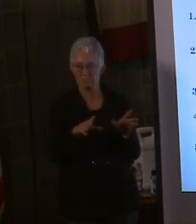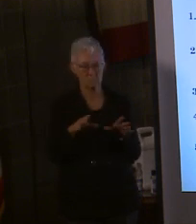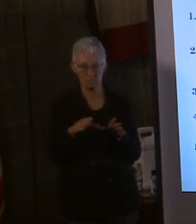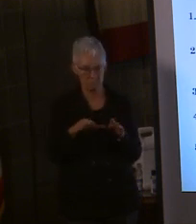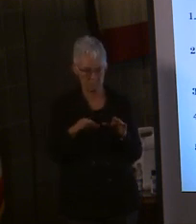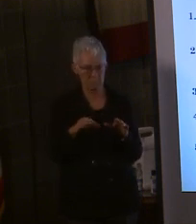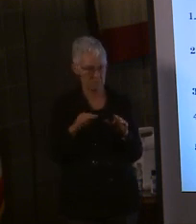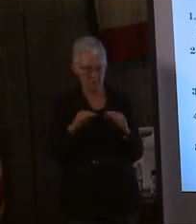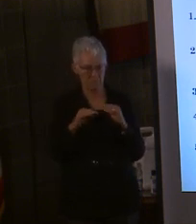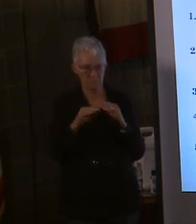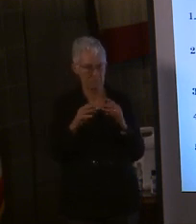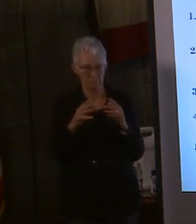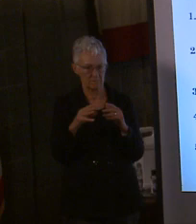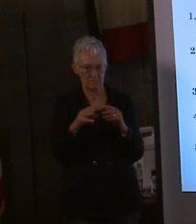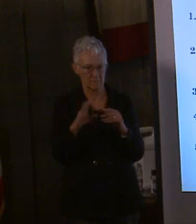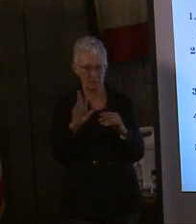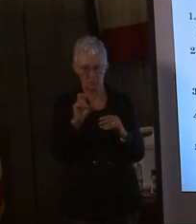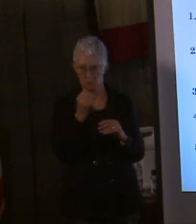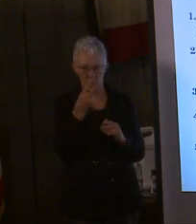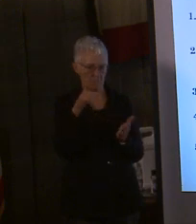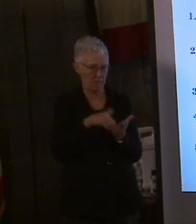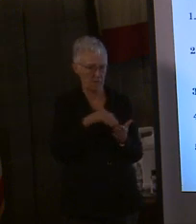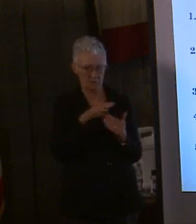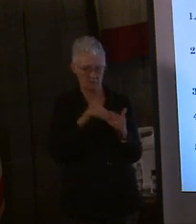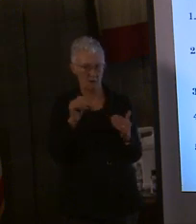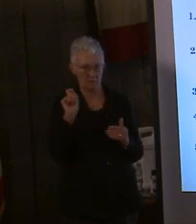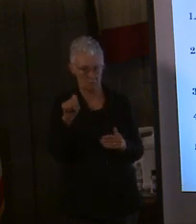$12,000 grant. Thank you for clarifying that.